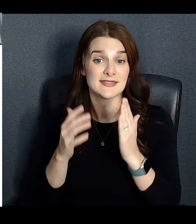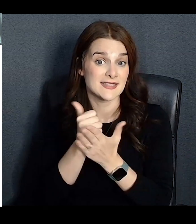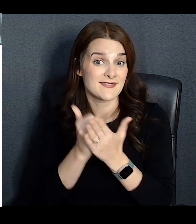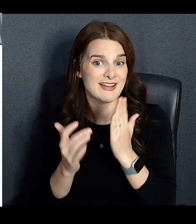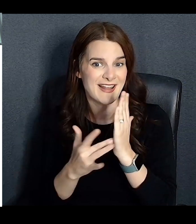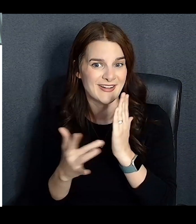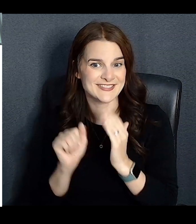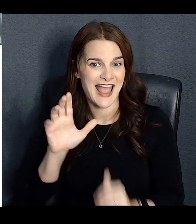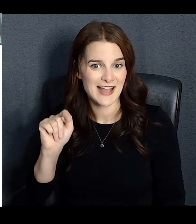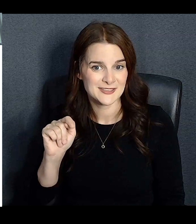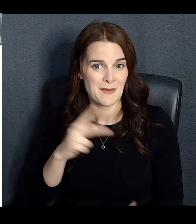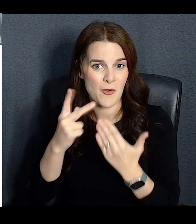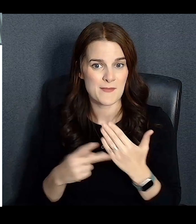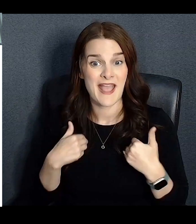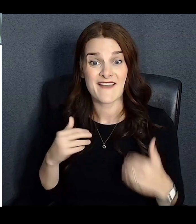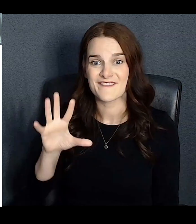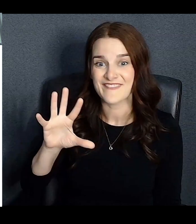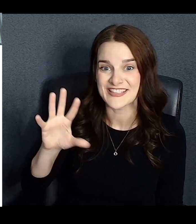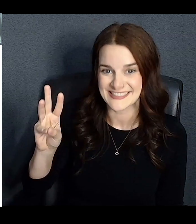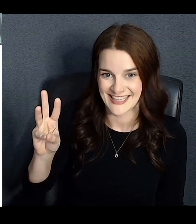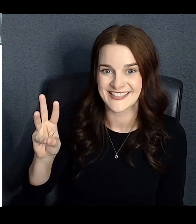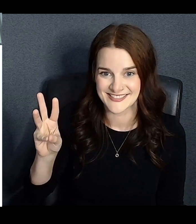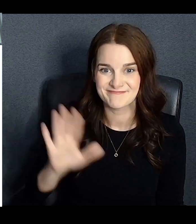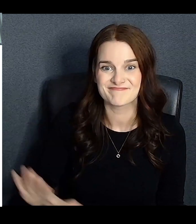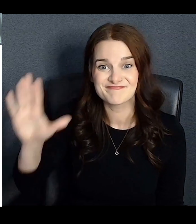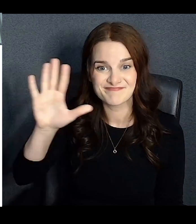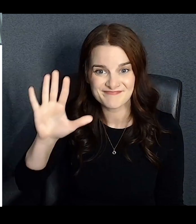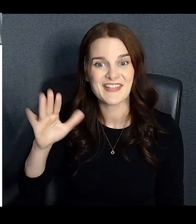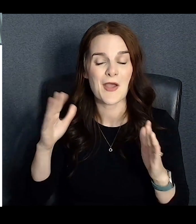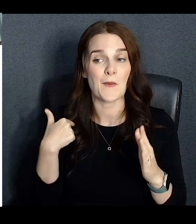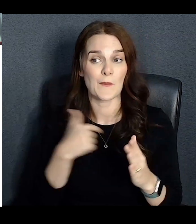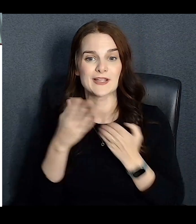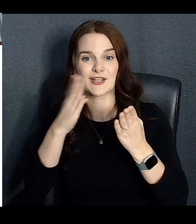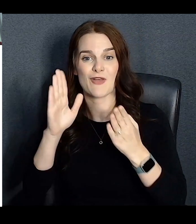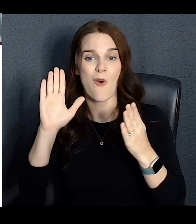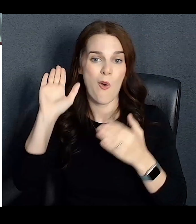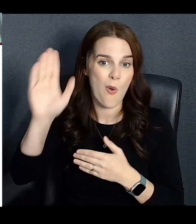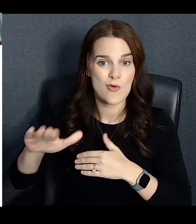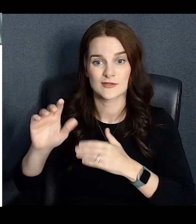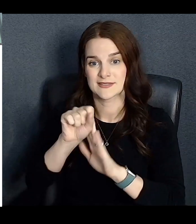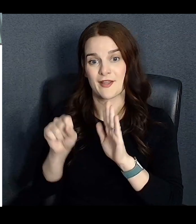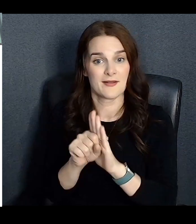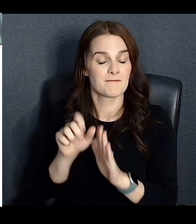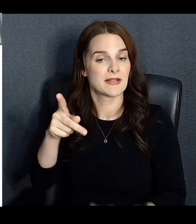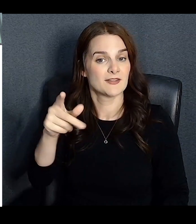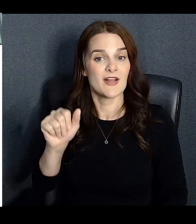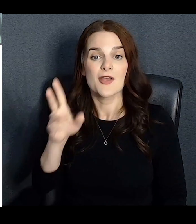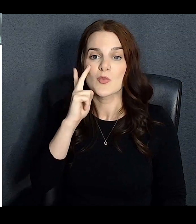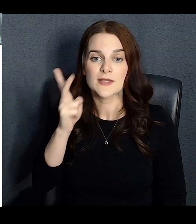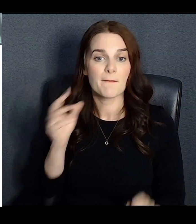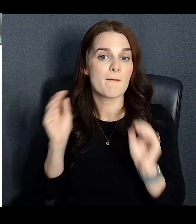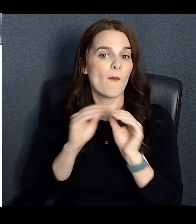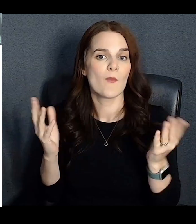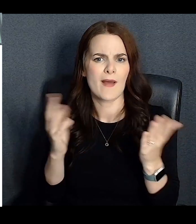Assistive Technology Act program. So there are 56 of them, and we serve the whole state of Pennsylvania, and you'll see a little bit more about what